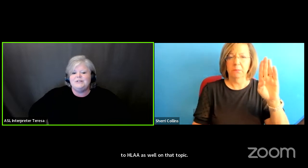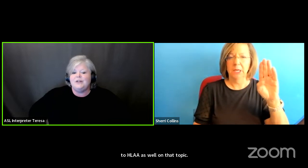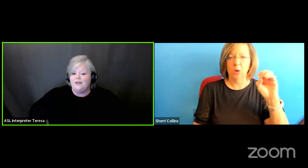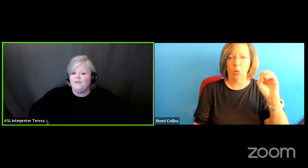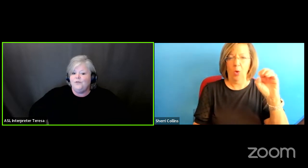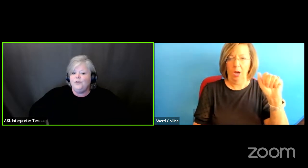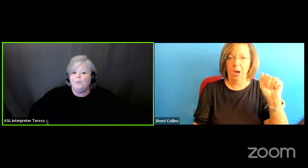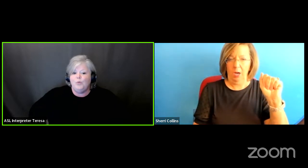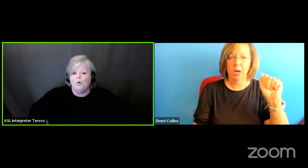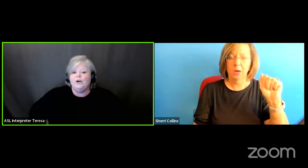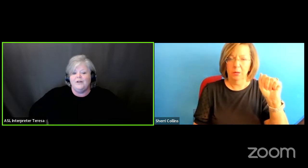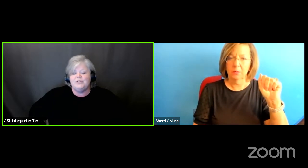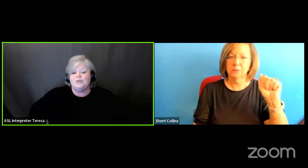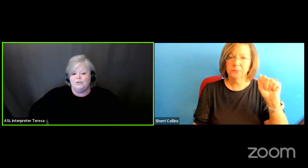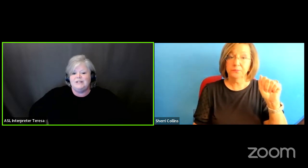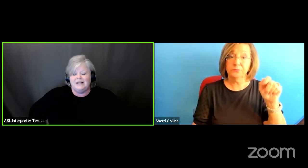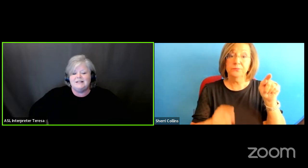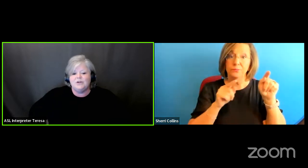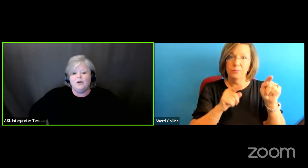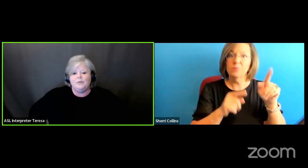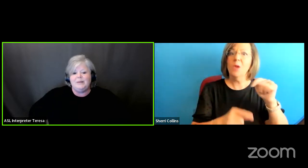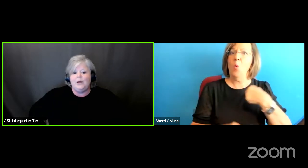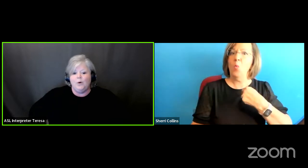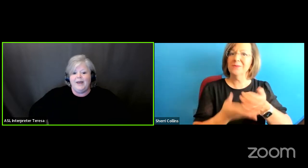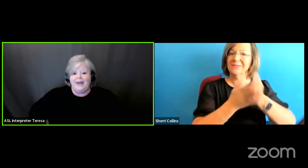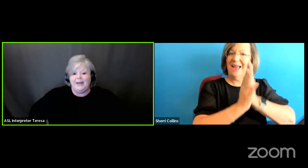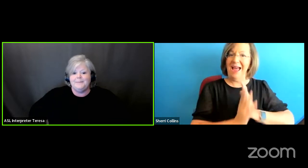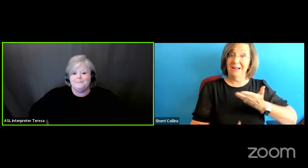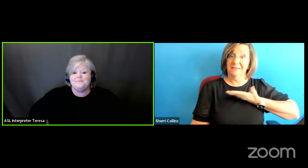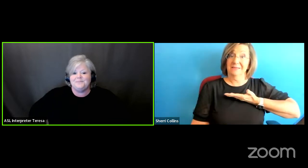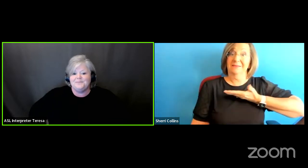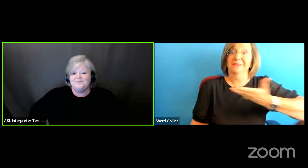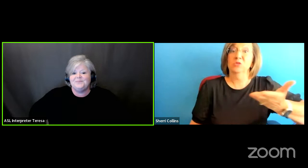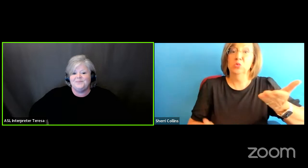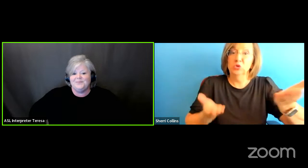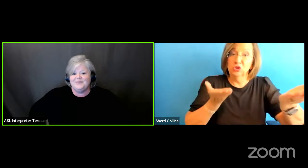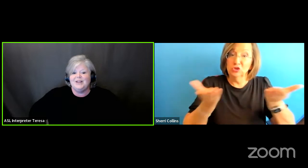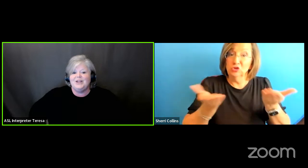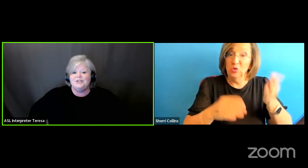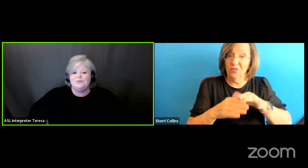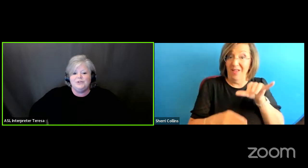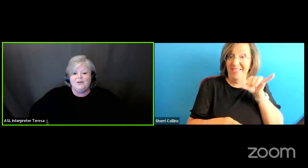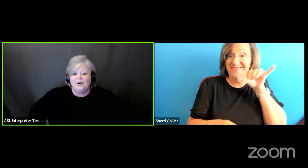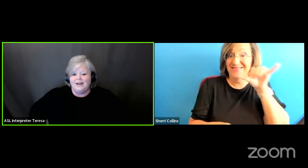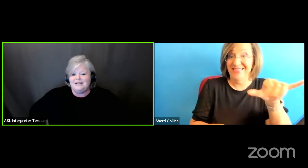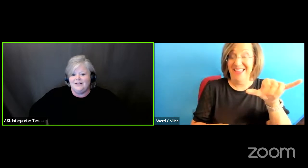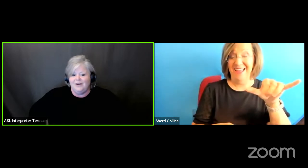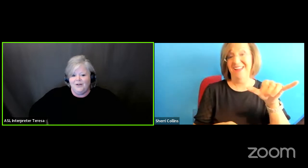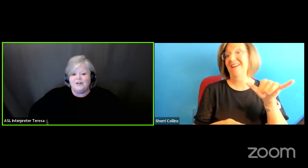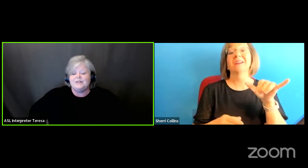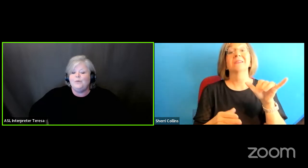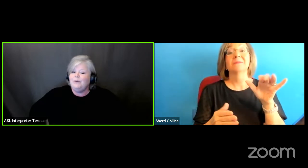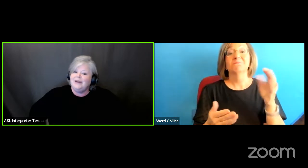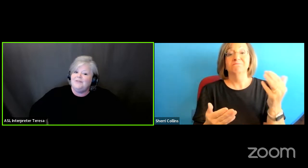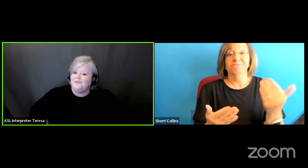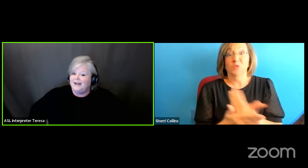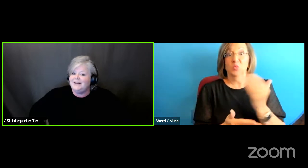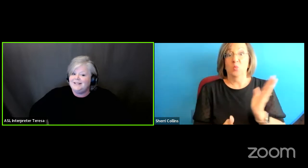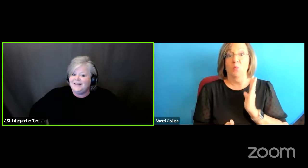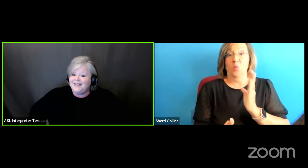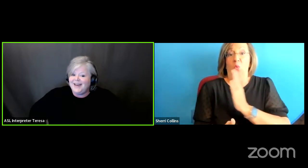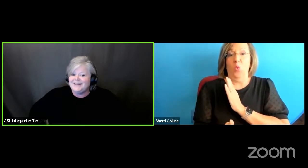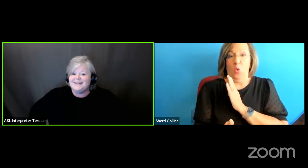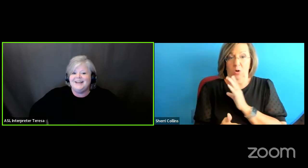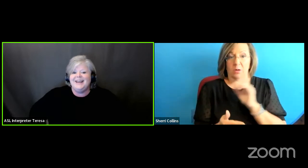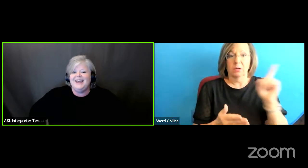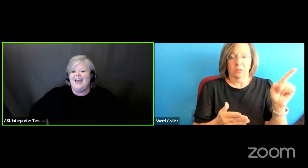And there was for the Board of Associates, it's called BOA. So during the RID conference, we were